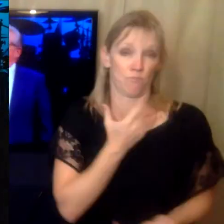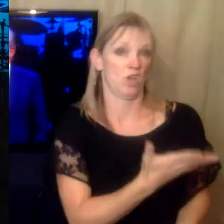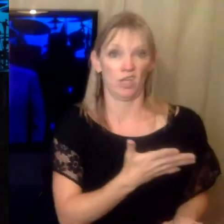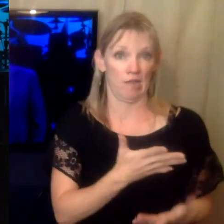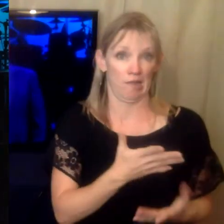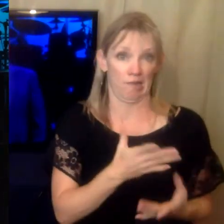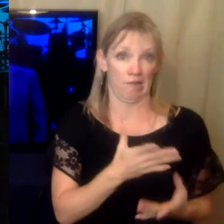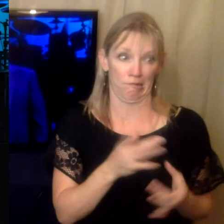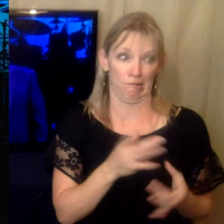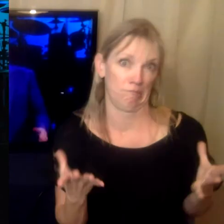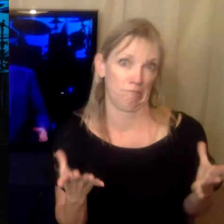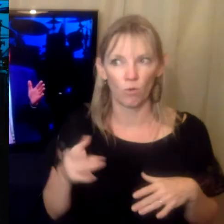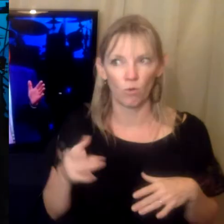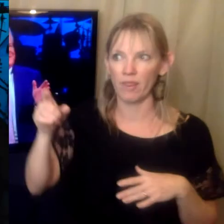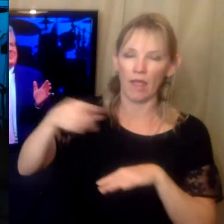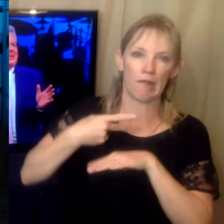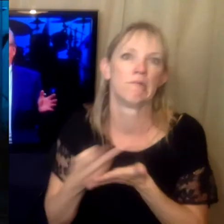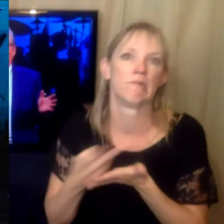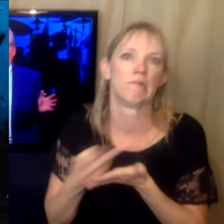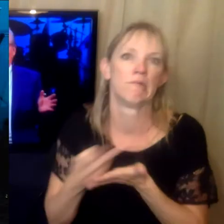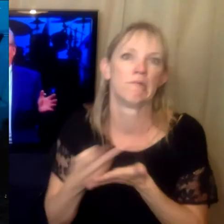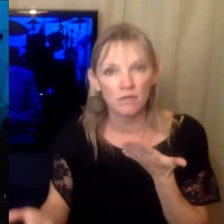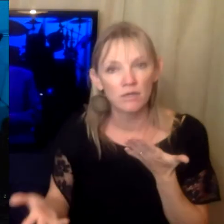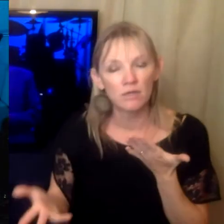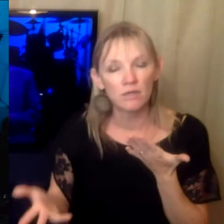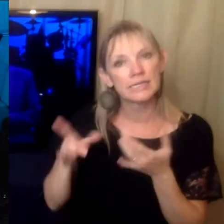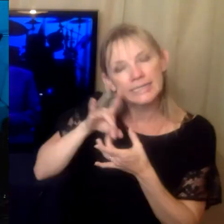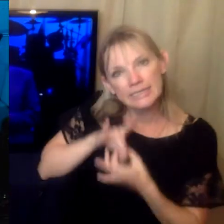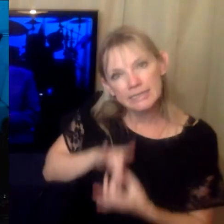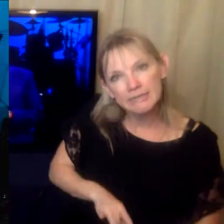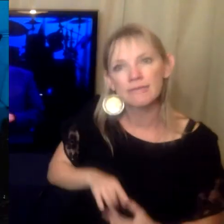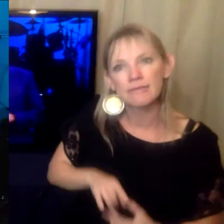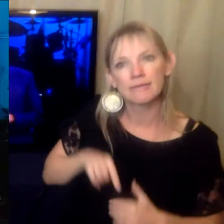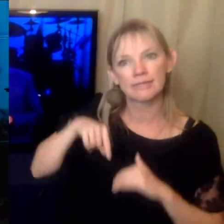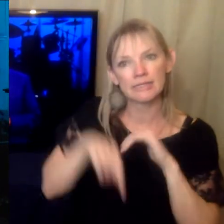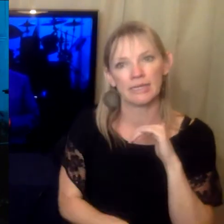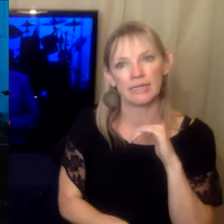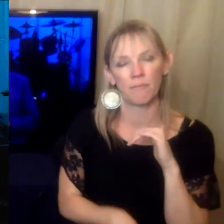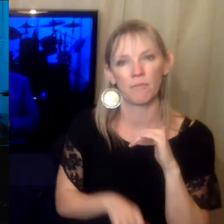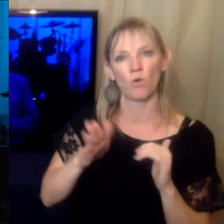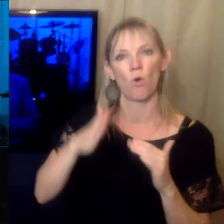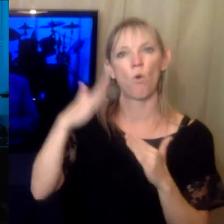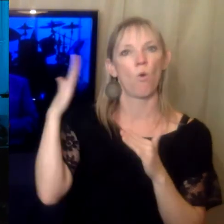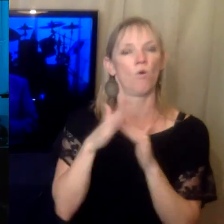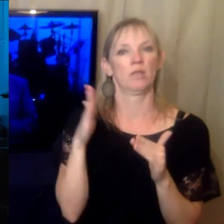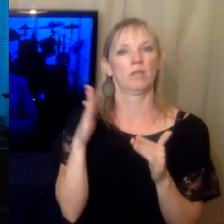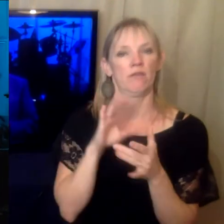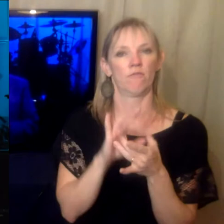down. Yeah, deepen your ultimate relationship.